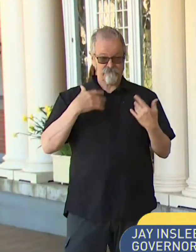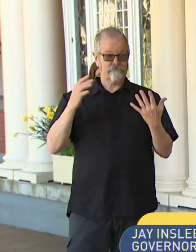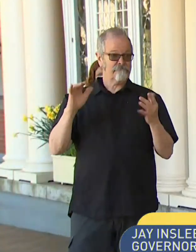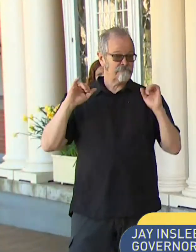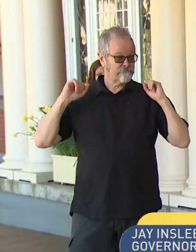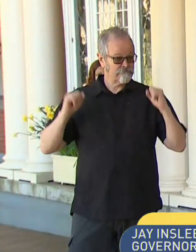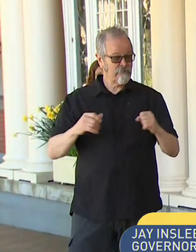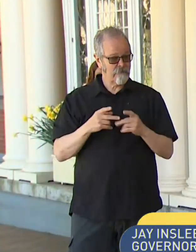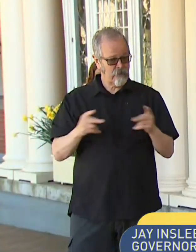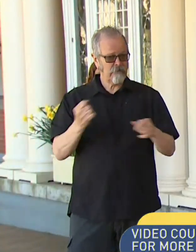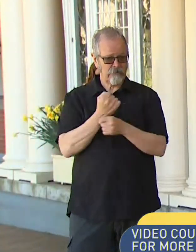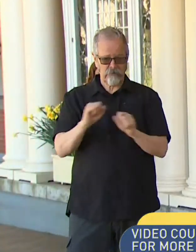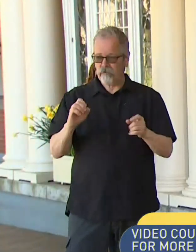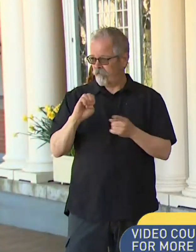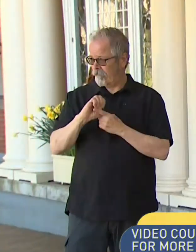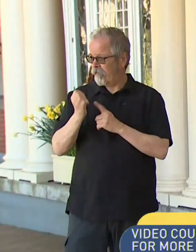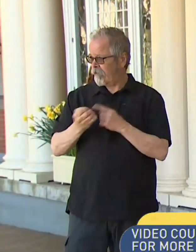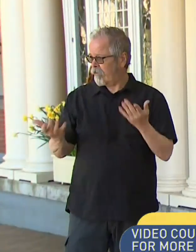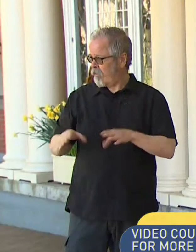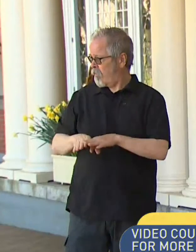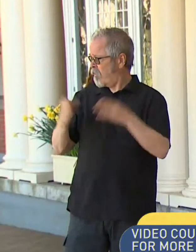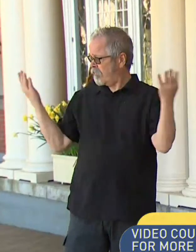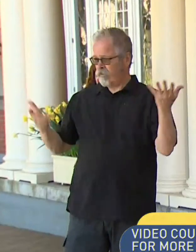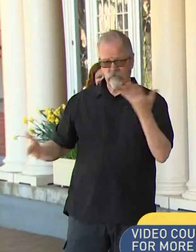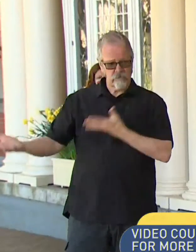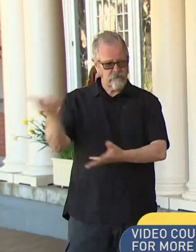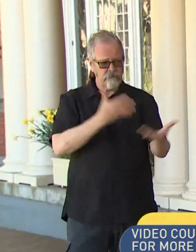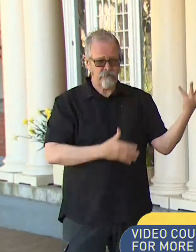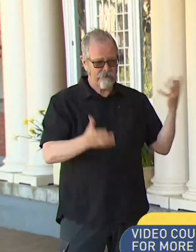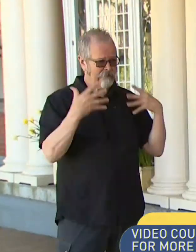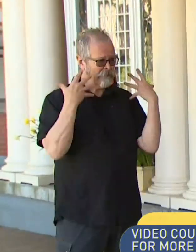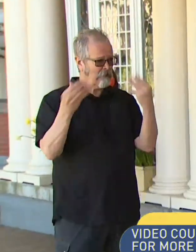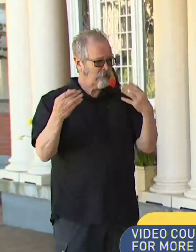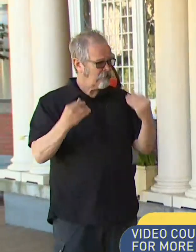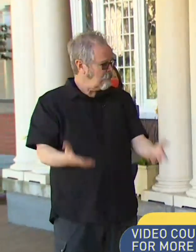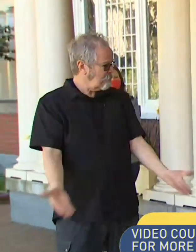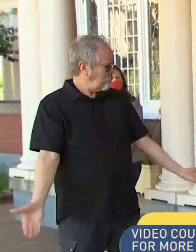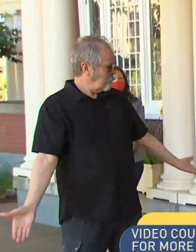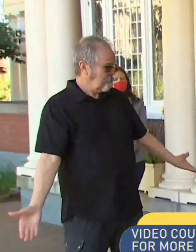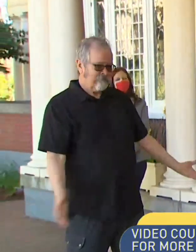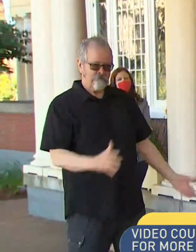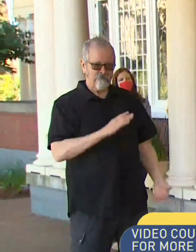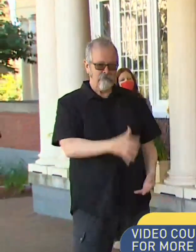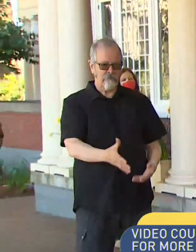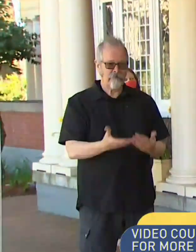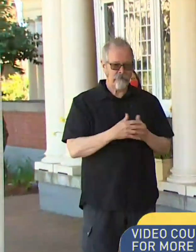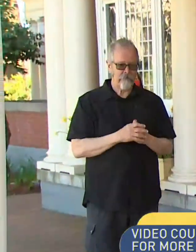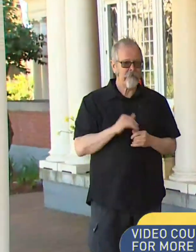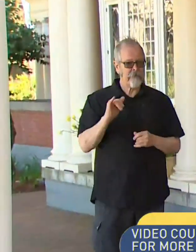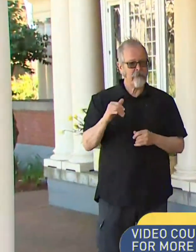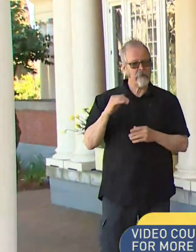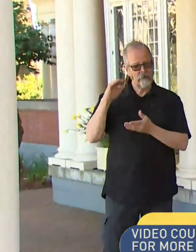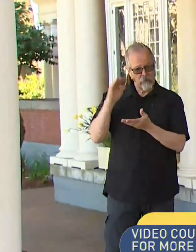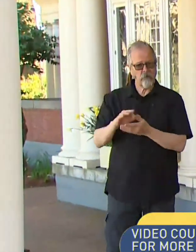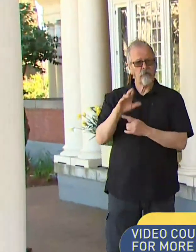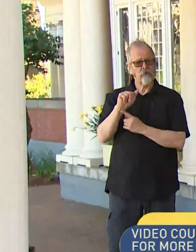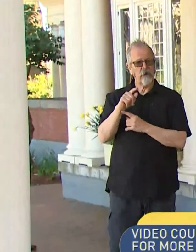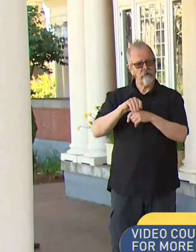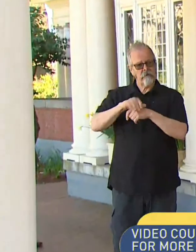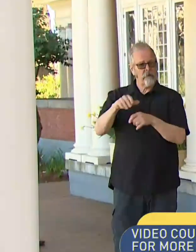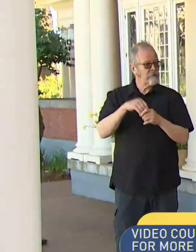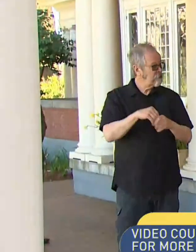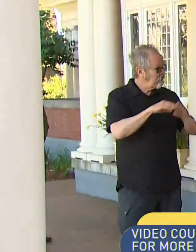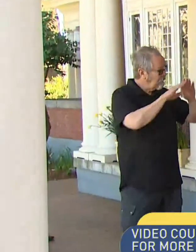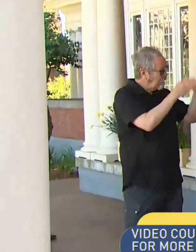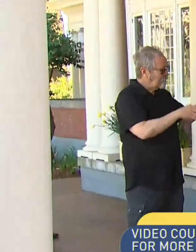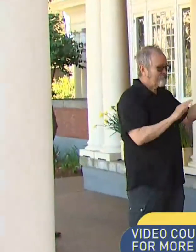this environment. We're outside where there is a dramatically reduced rate of infection. We're wearing masks, and I feel